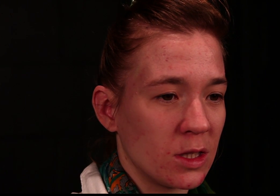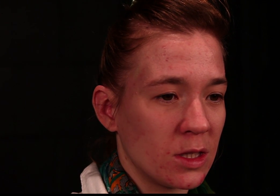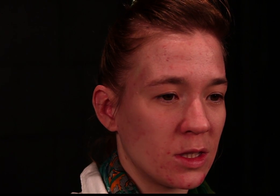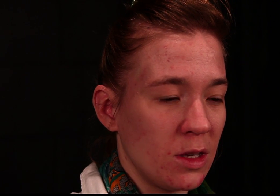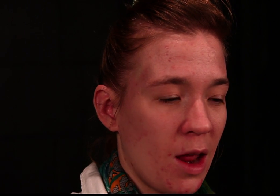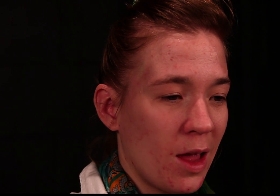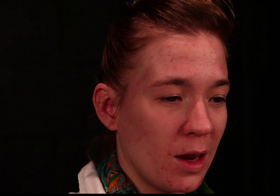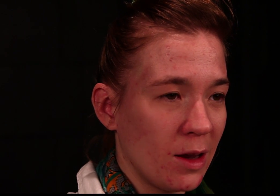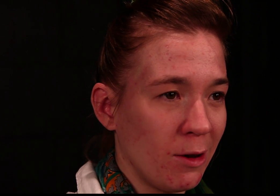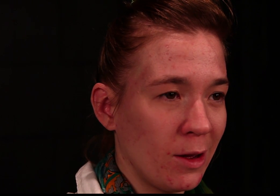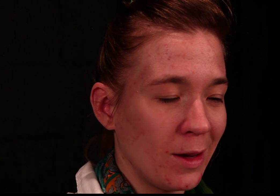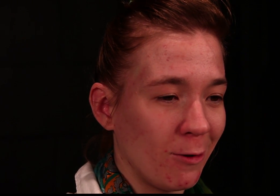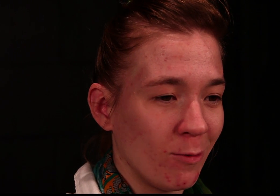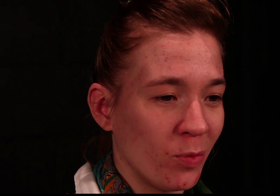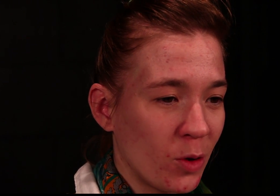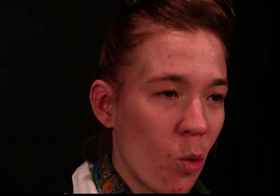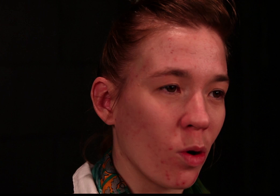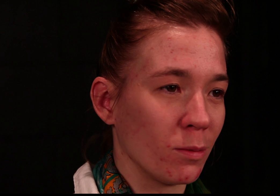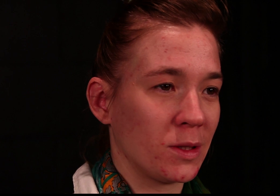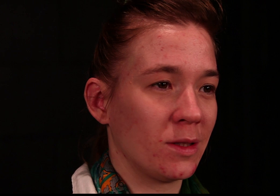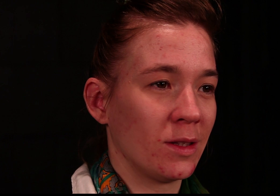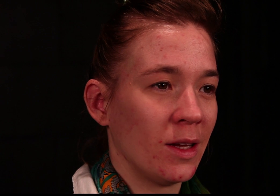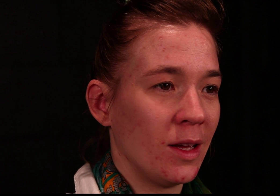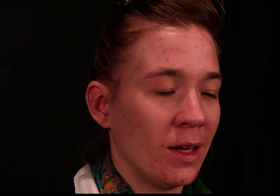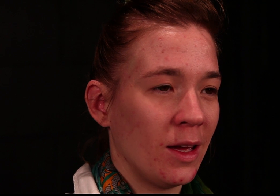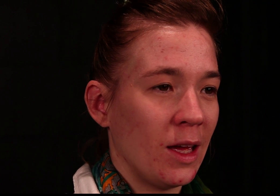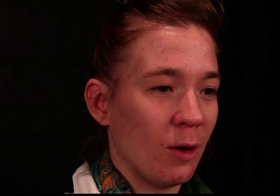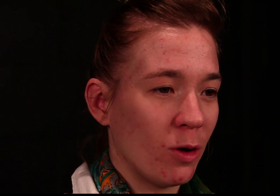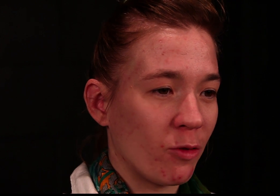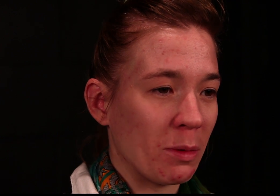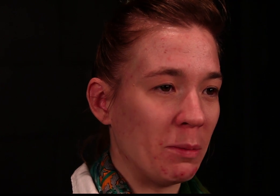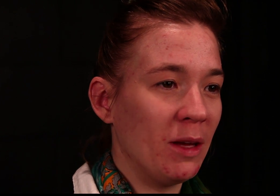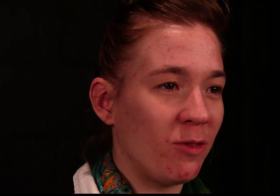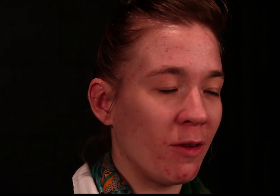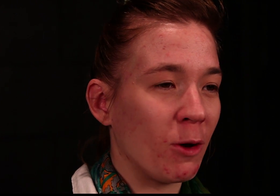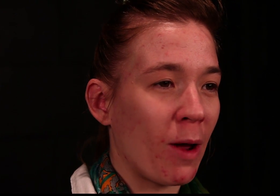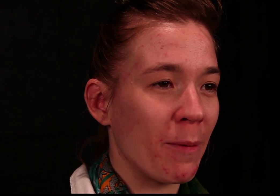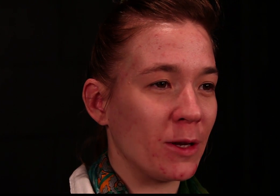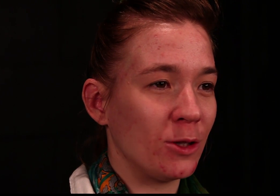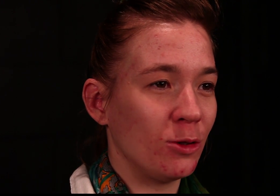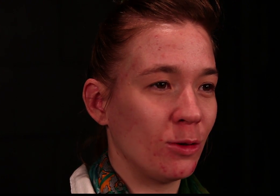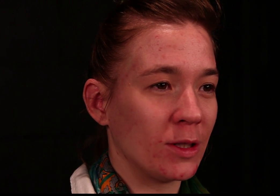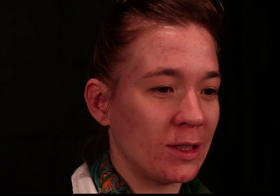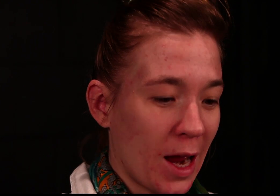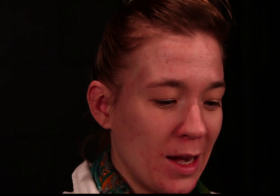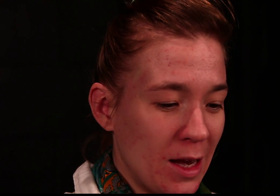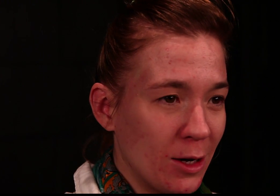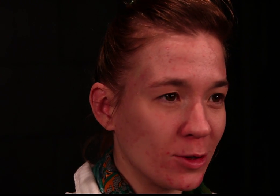this naked looking corpse. It went from a big fluffy rabbit to a tiny little